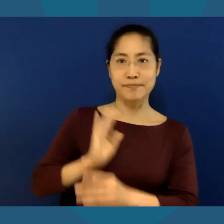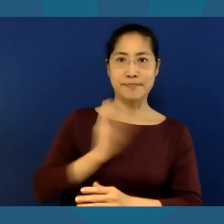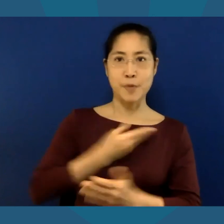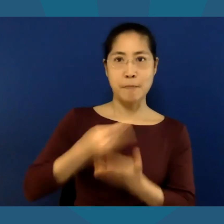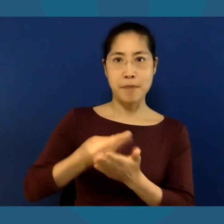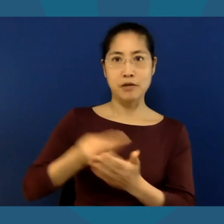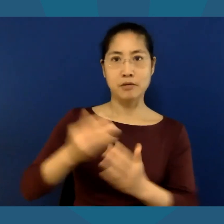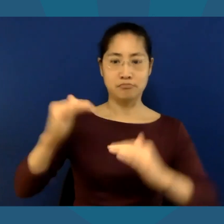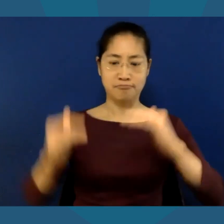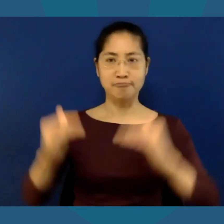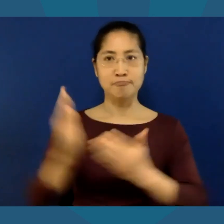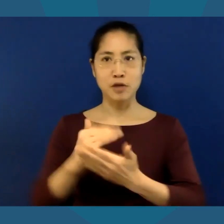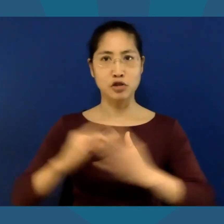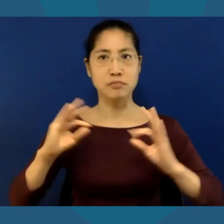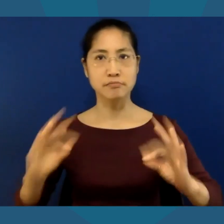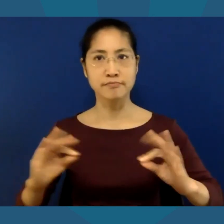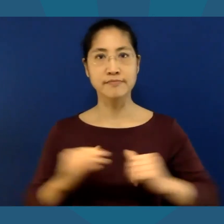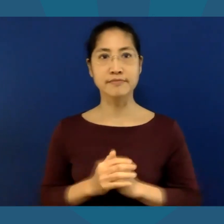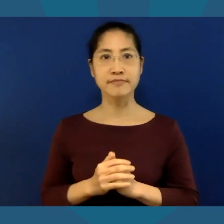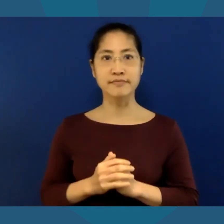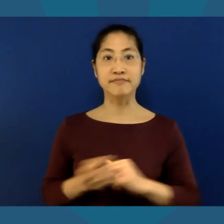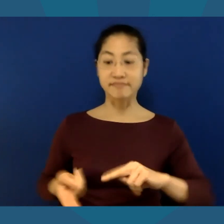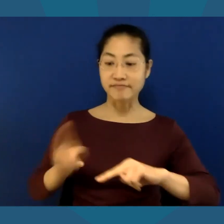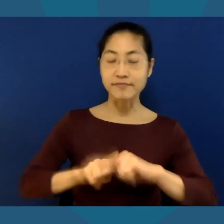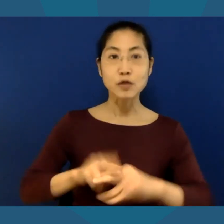increasing school funding and teacher pay,